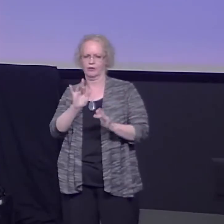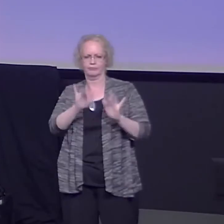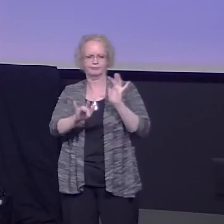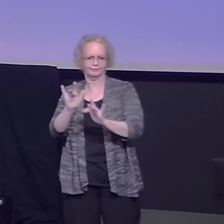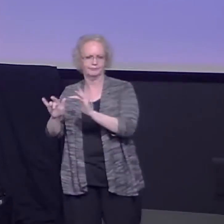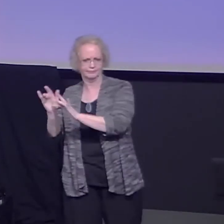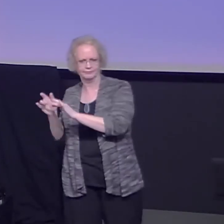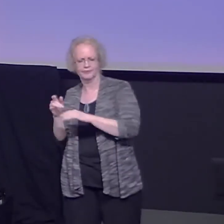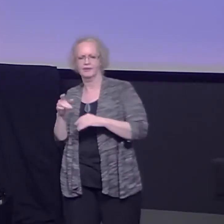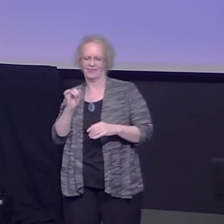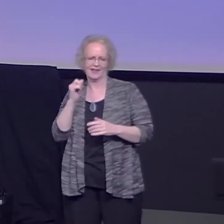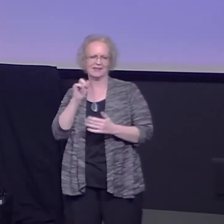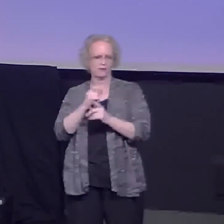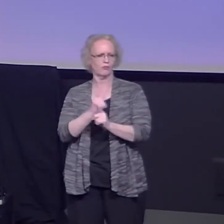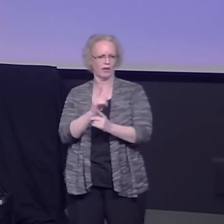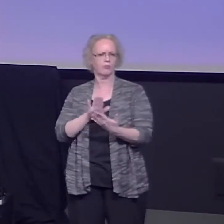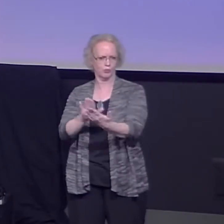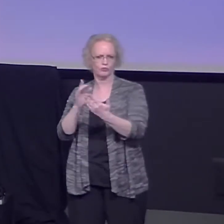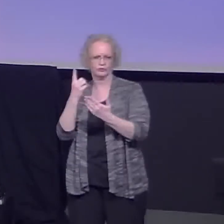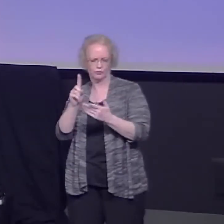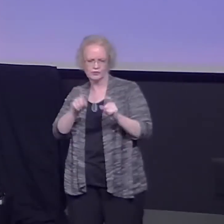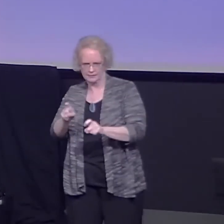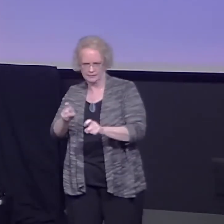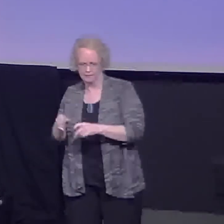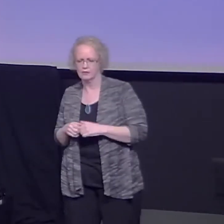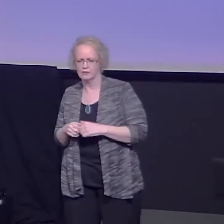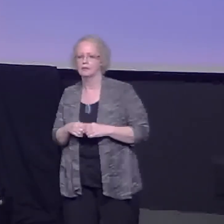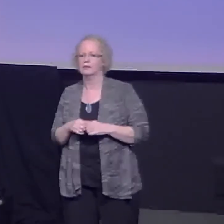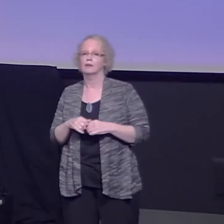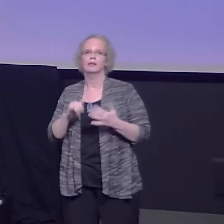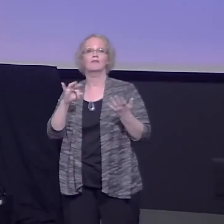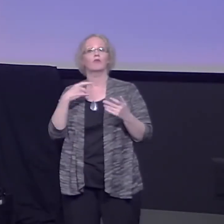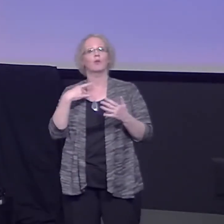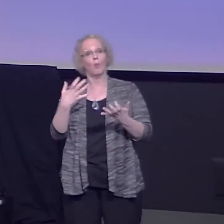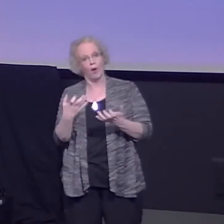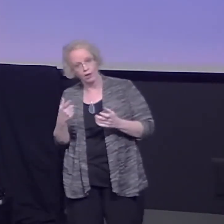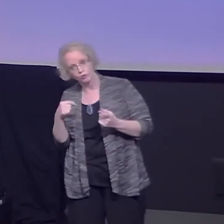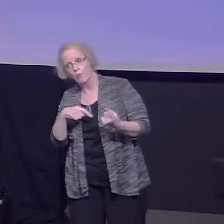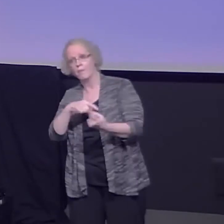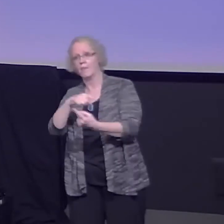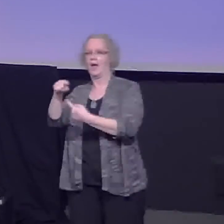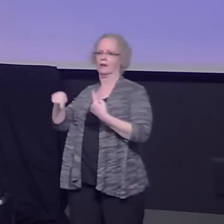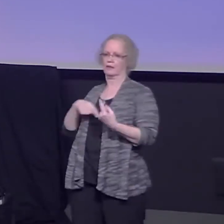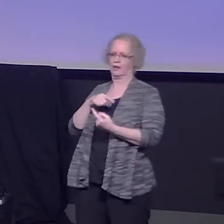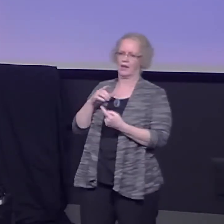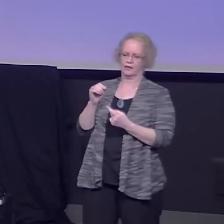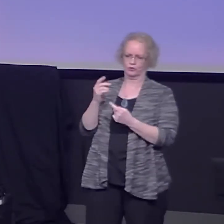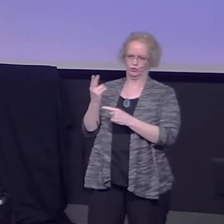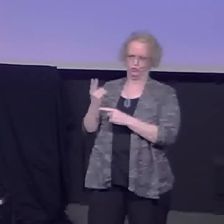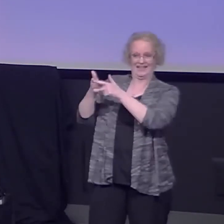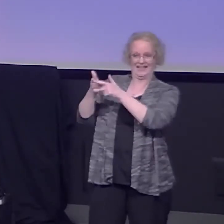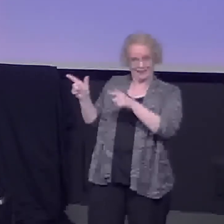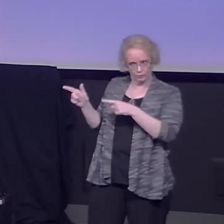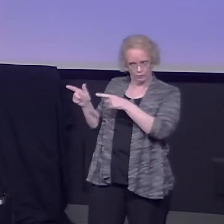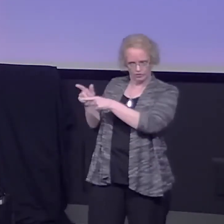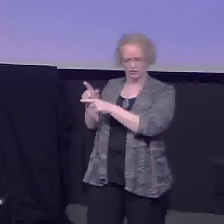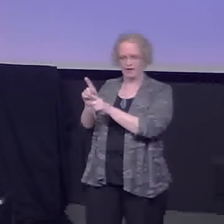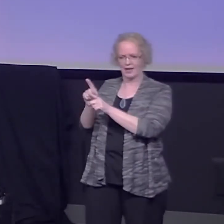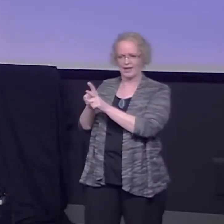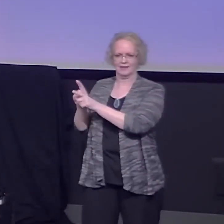And now we have to also, if we want to go back to language as a referential system, that's a whole new ball game. We